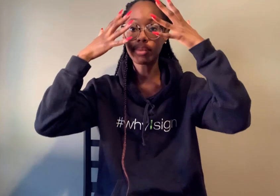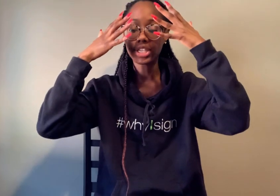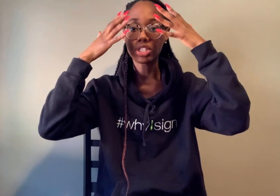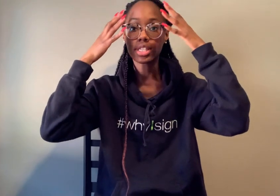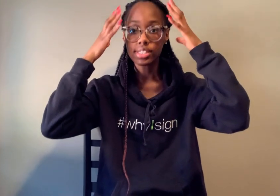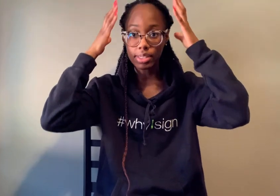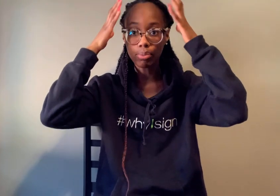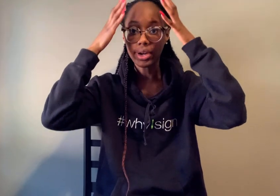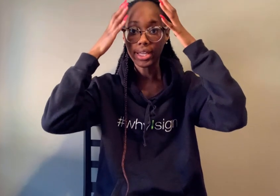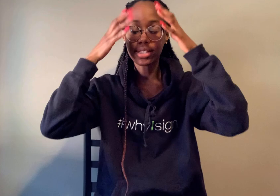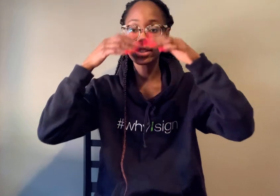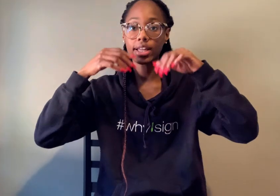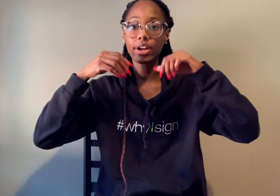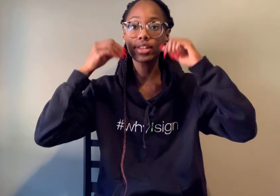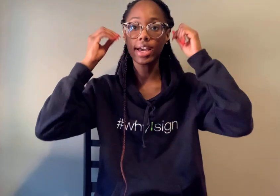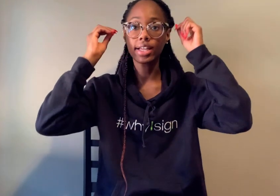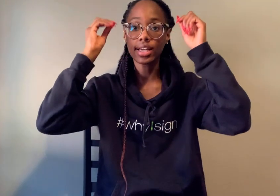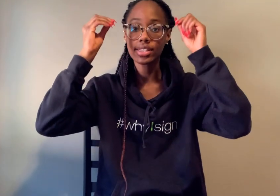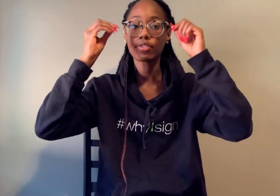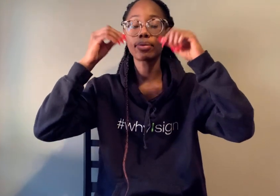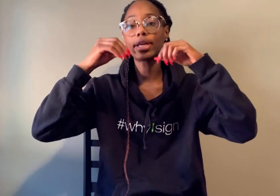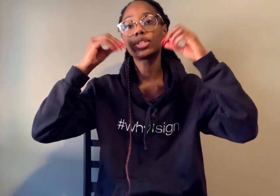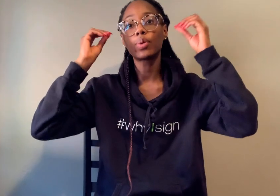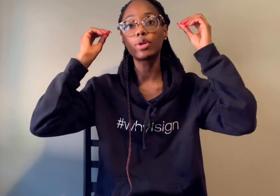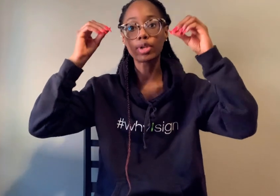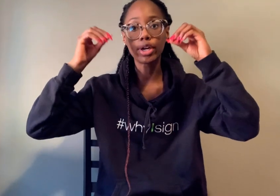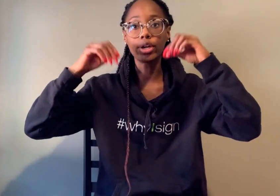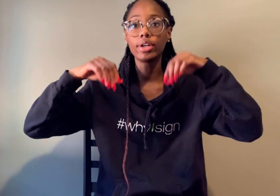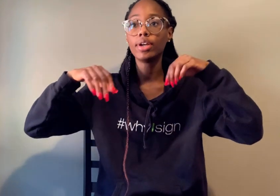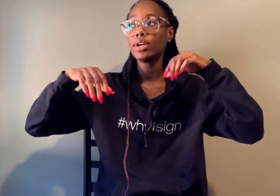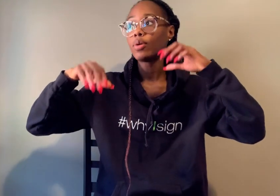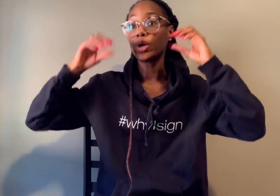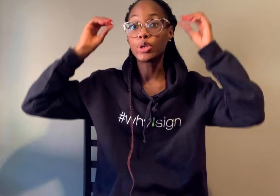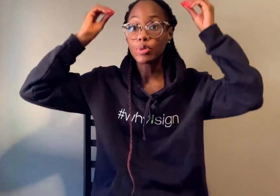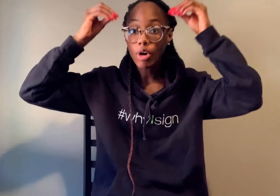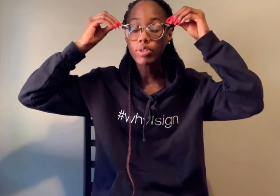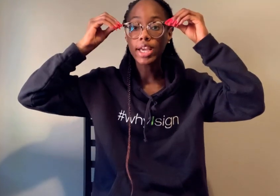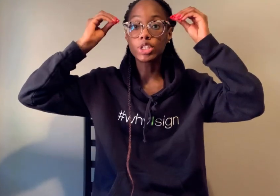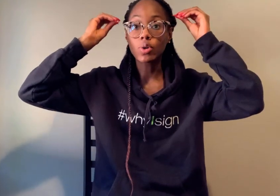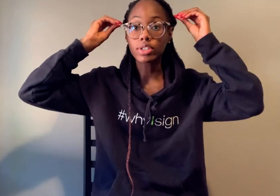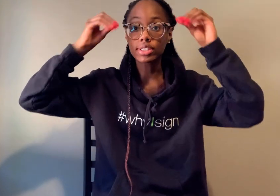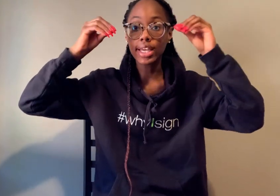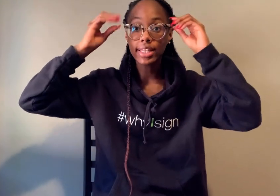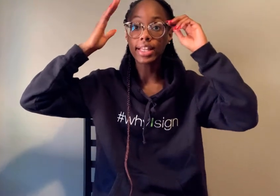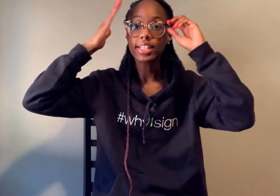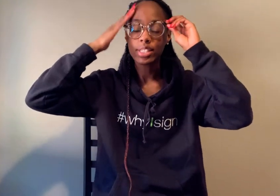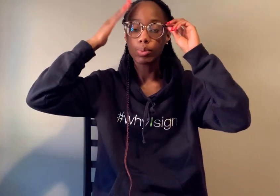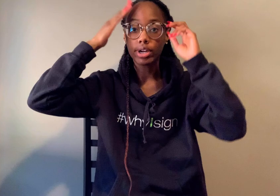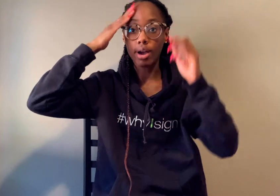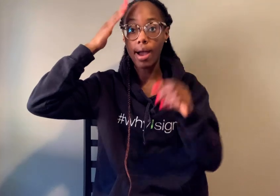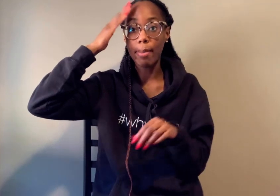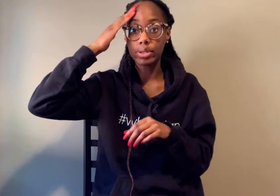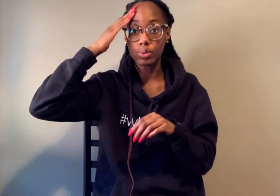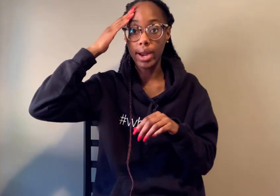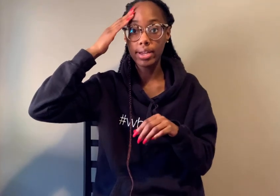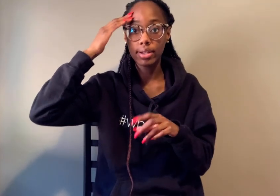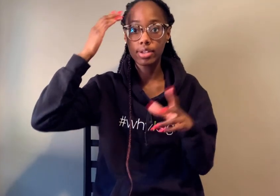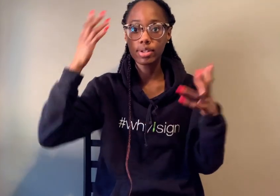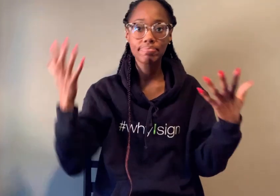information. This is the brain. This is the area that collects information, where you learn, where you know things, you understand things. This is where it all happens, right? So